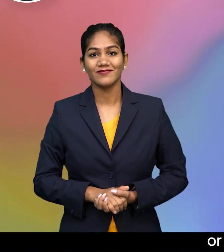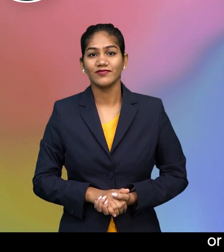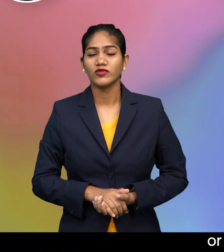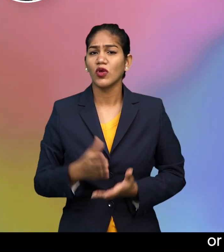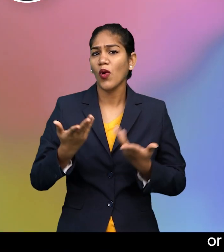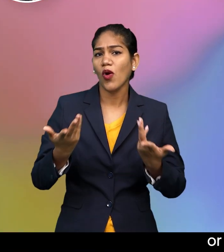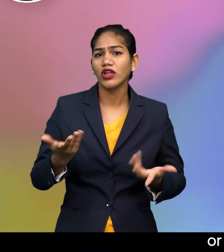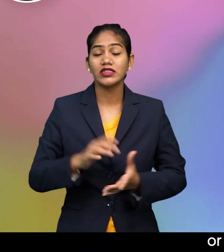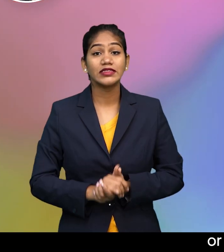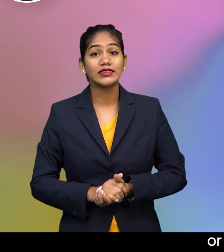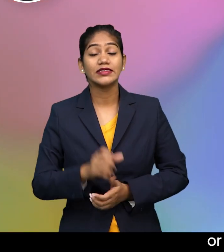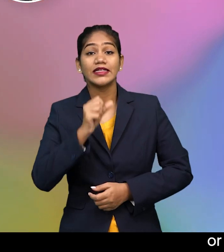or the age structure